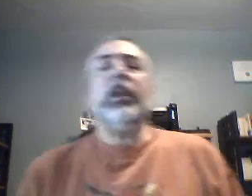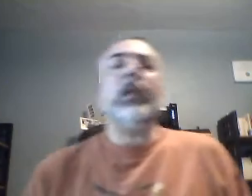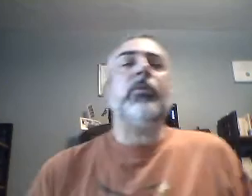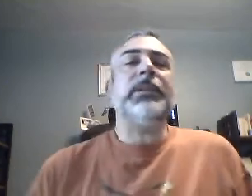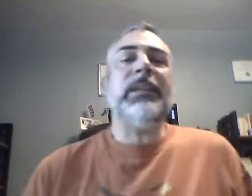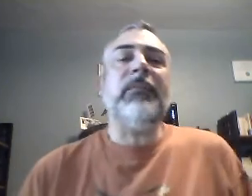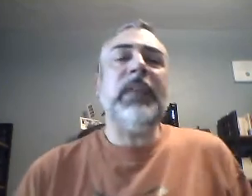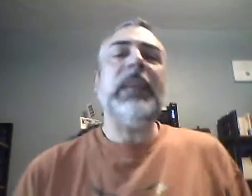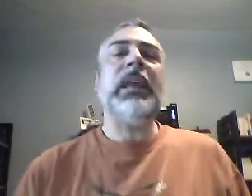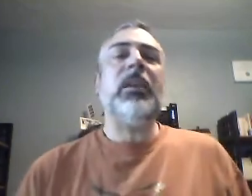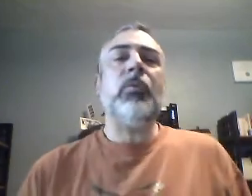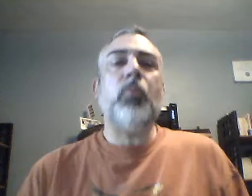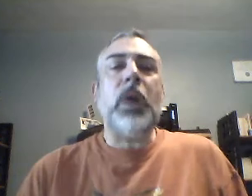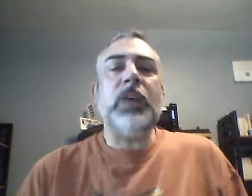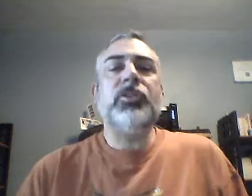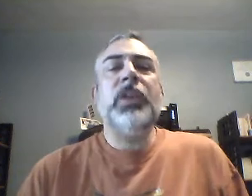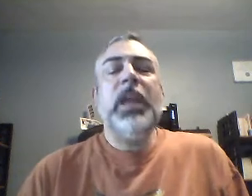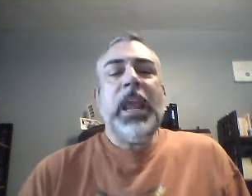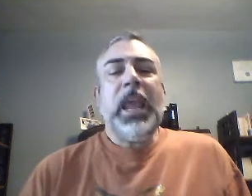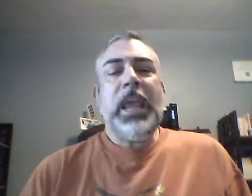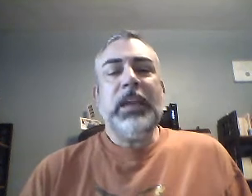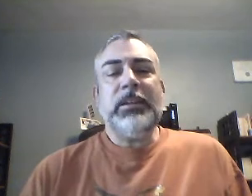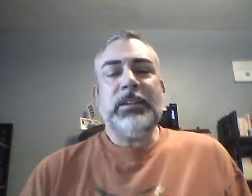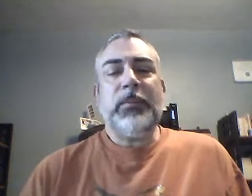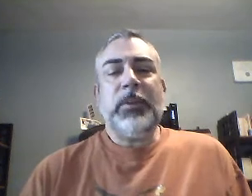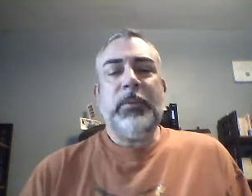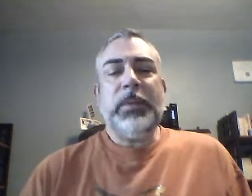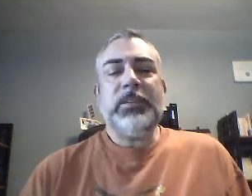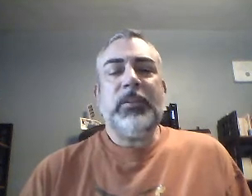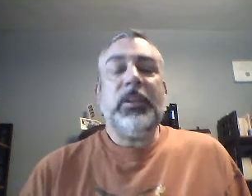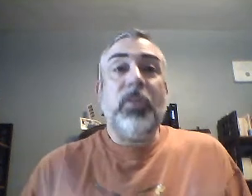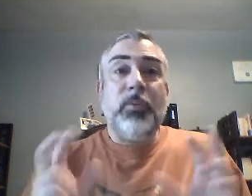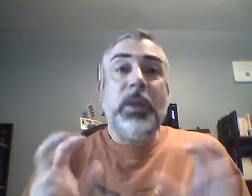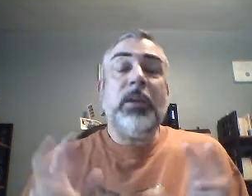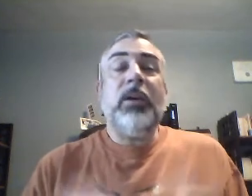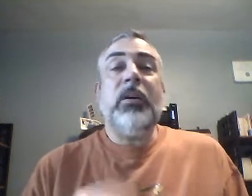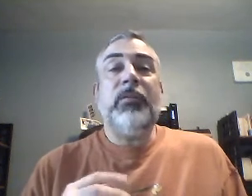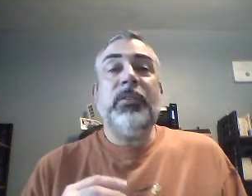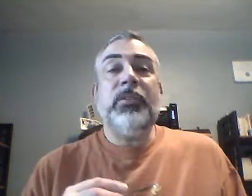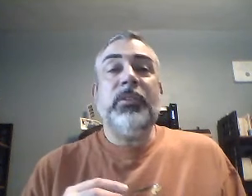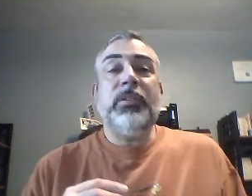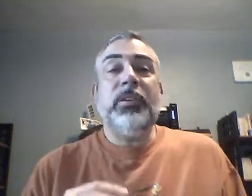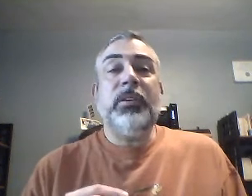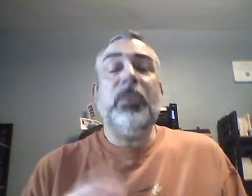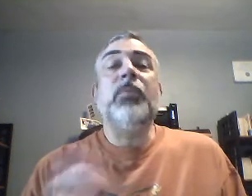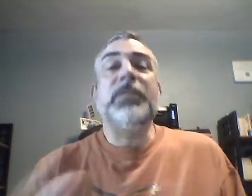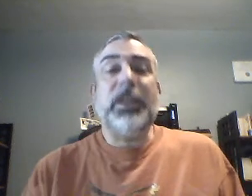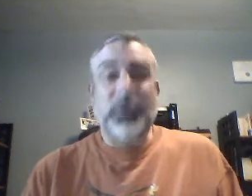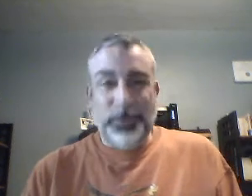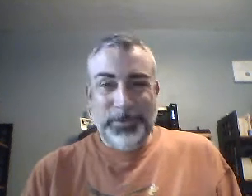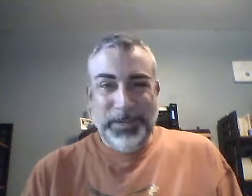like on TV that you would watch. And it's like basically the threat of the homosexual